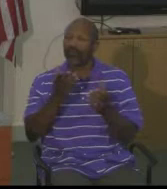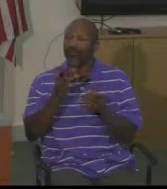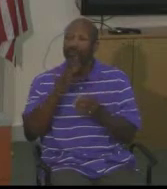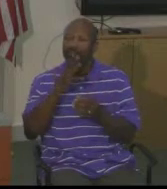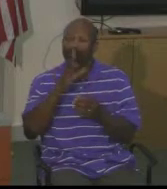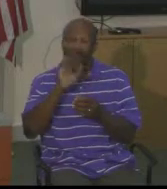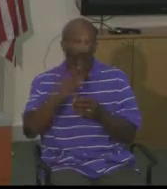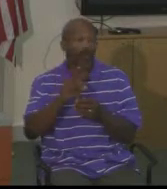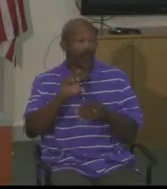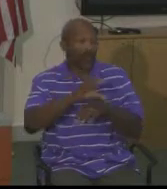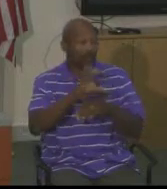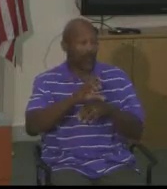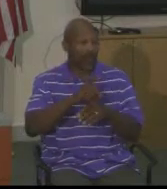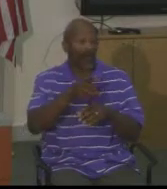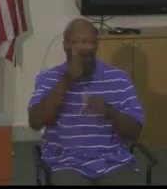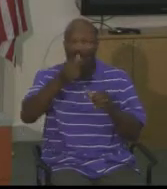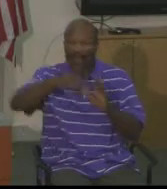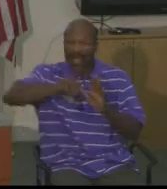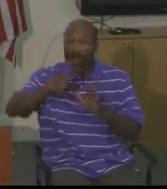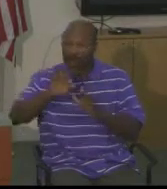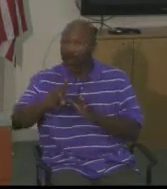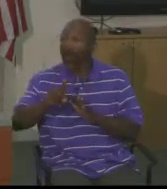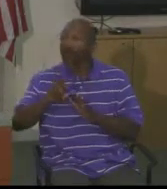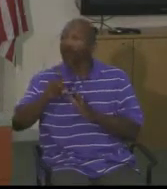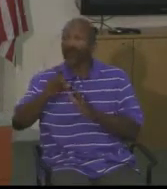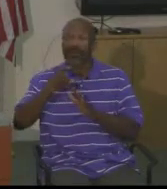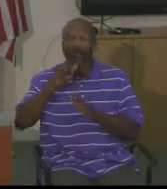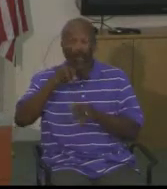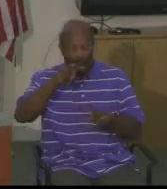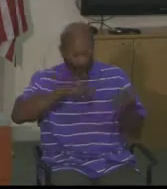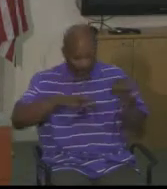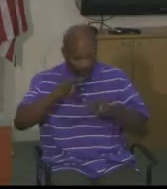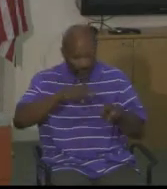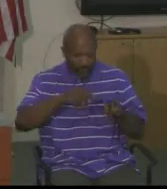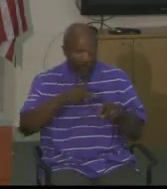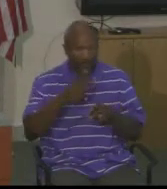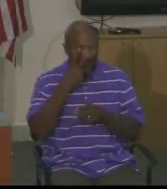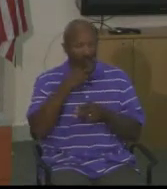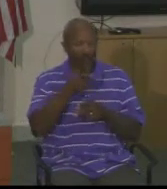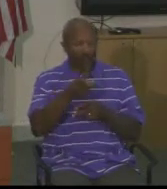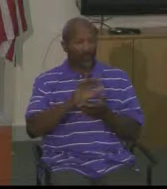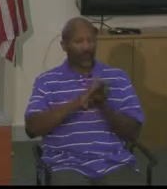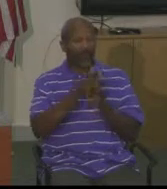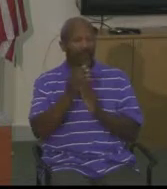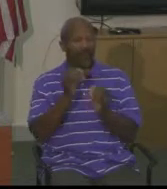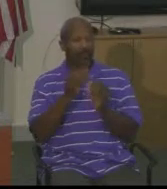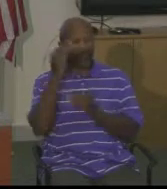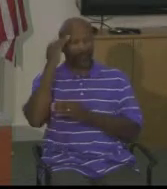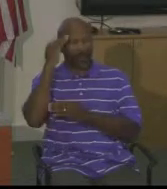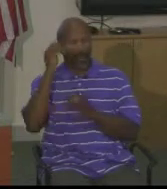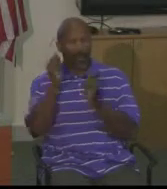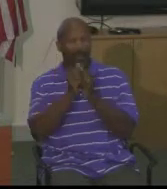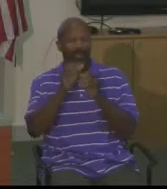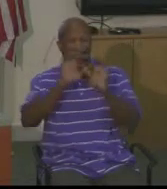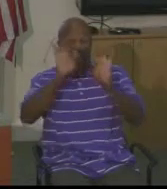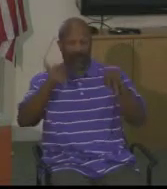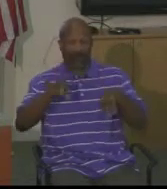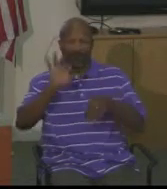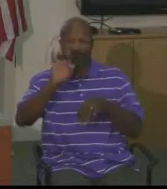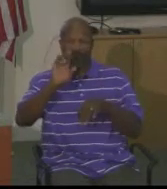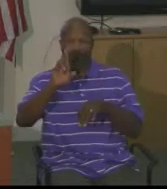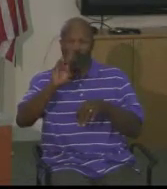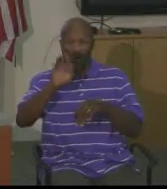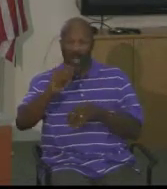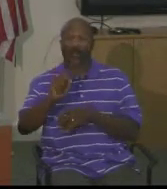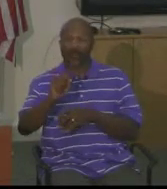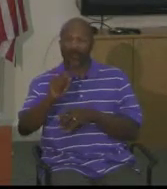should just download one and just look it over and get used to the format so you understand where to look at the document when you're trying to